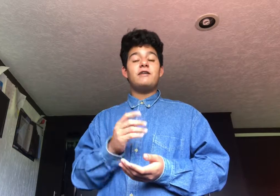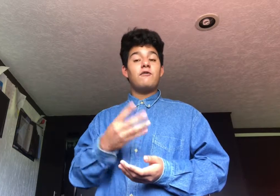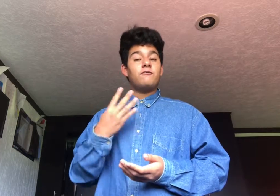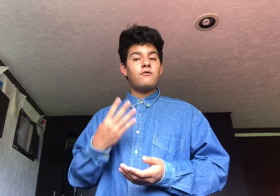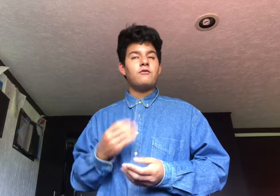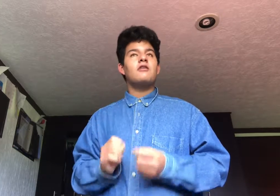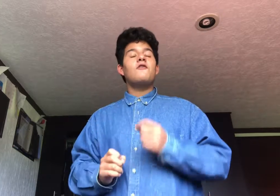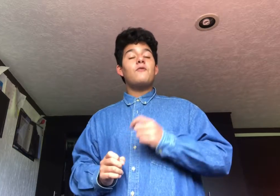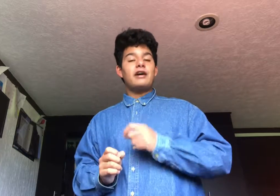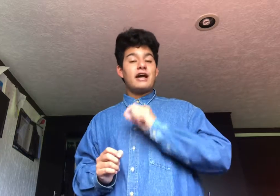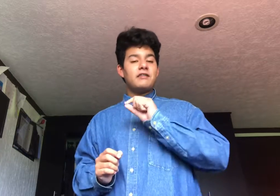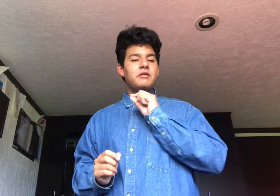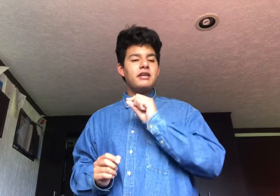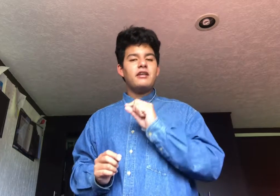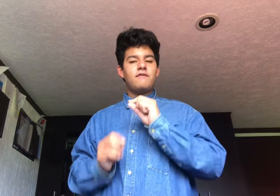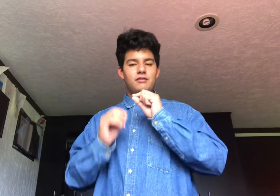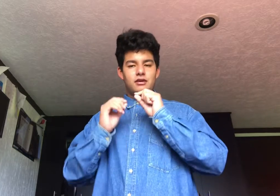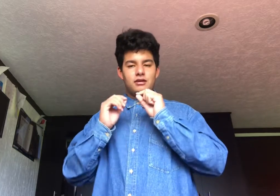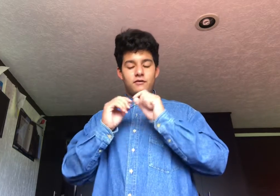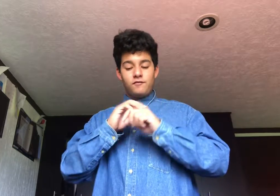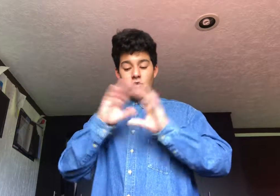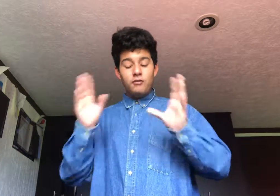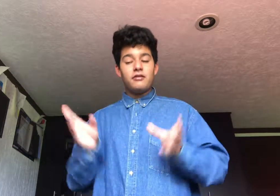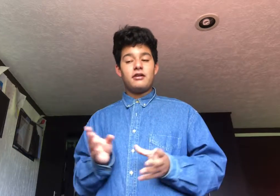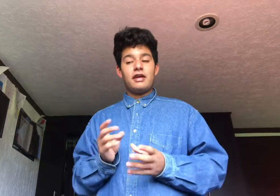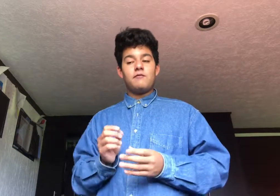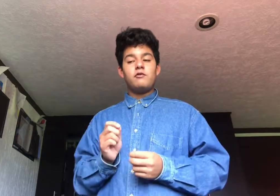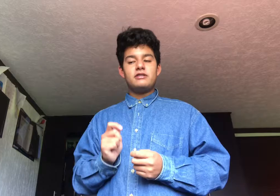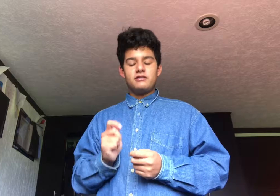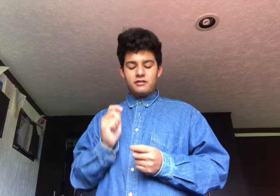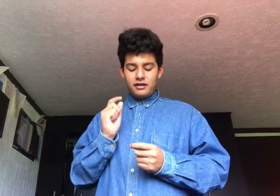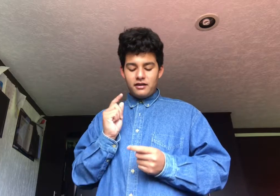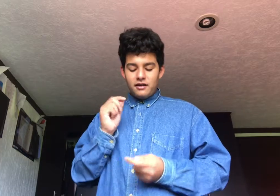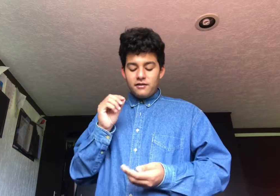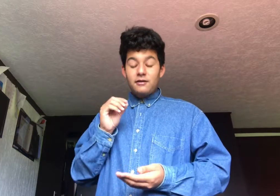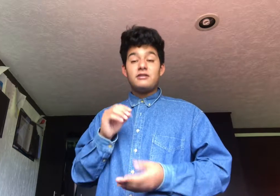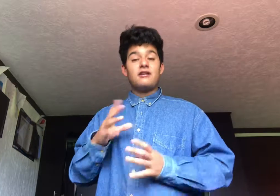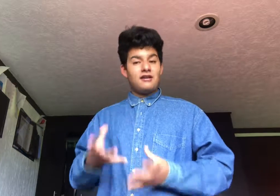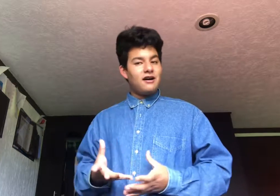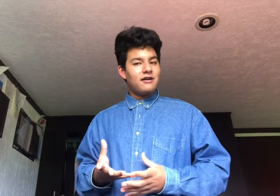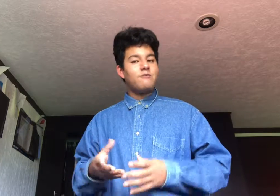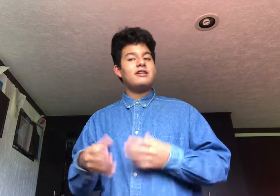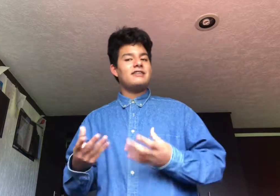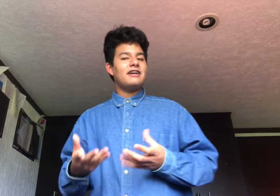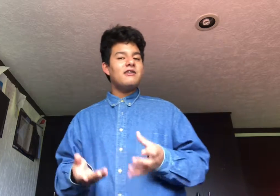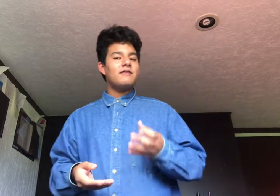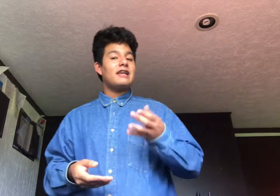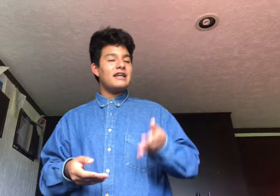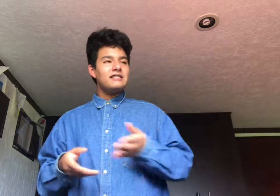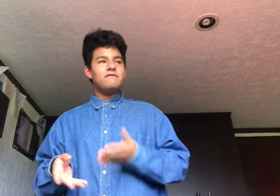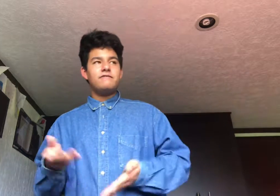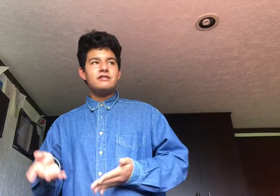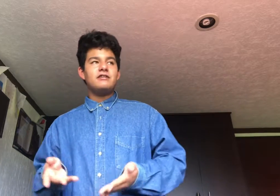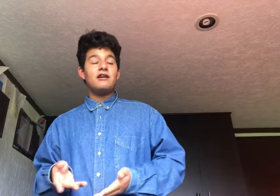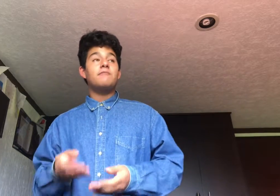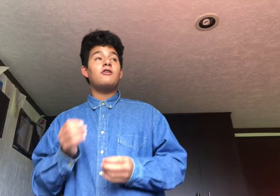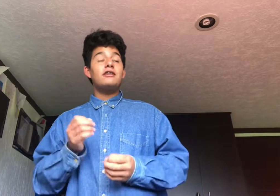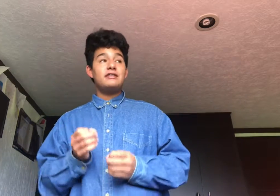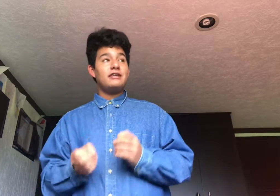Fallout 4. Why? At the beginning of all the game, we saw that there's a car with the design of a 1950s car, but it said